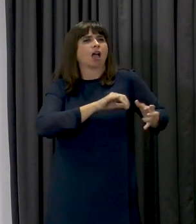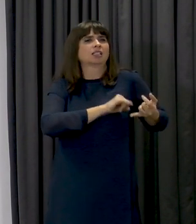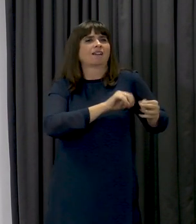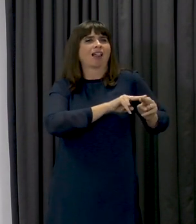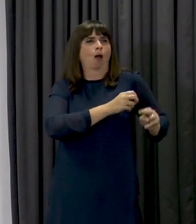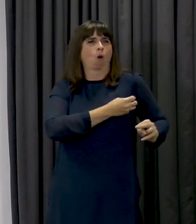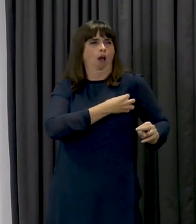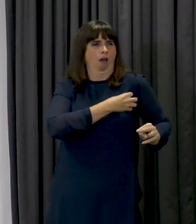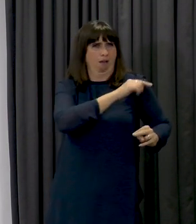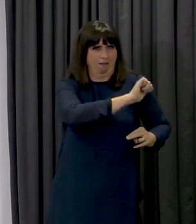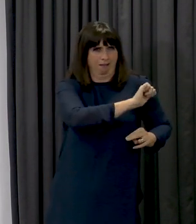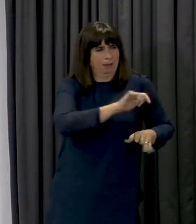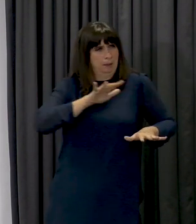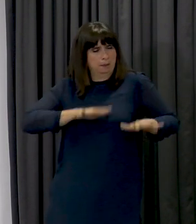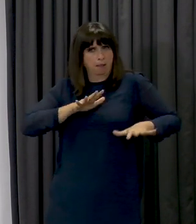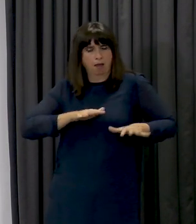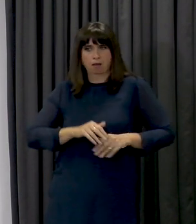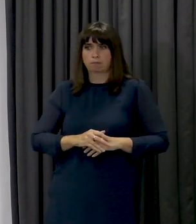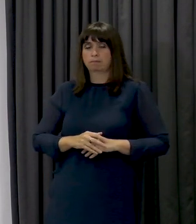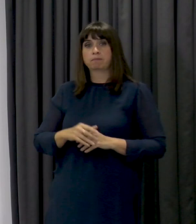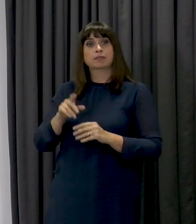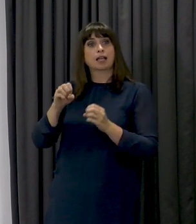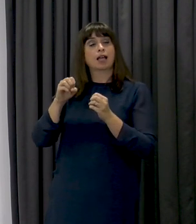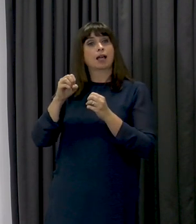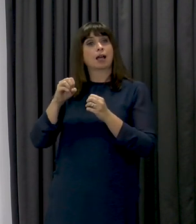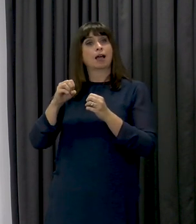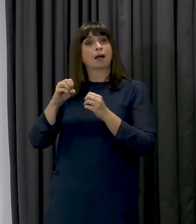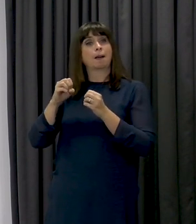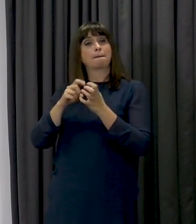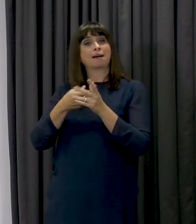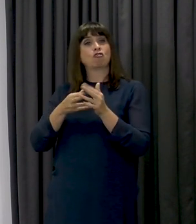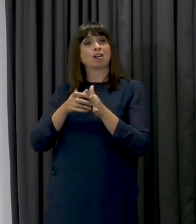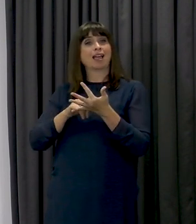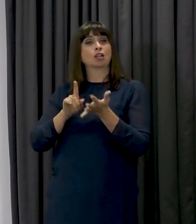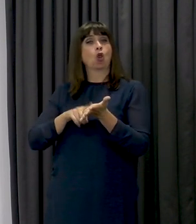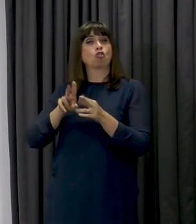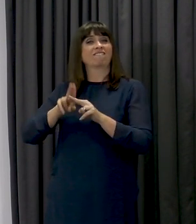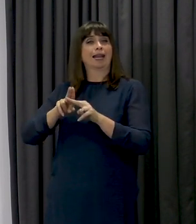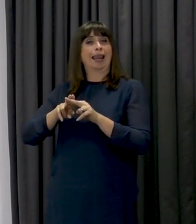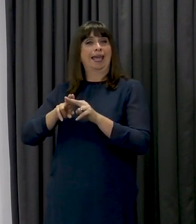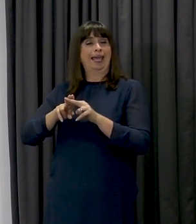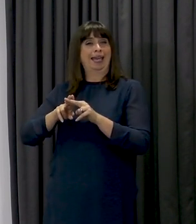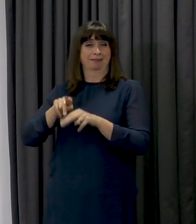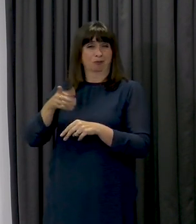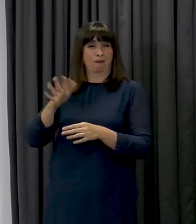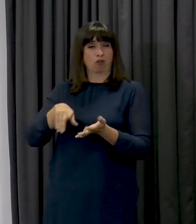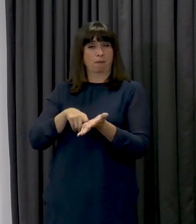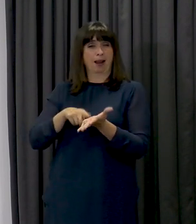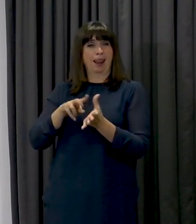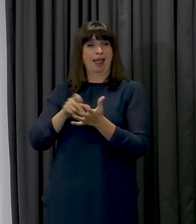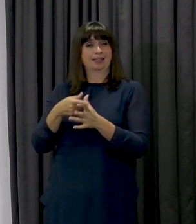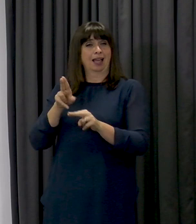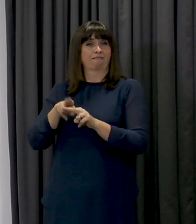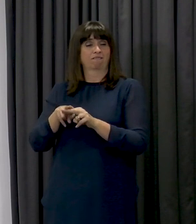actively supporting, for example, the campaign by Baroness Ilora Finlay of Llandaff, one of our most